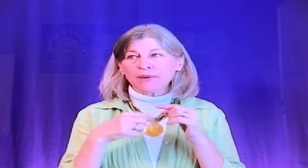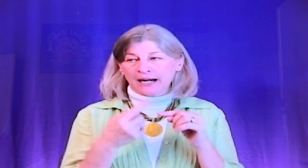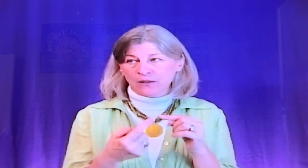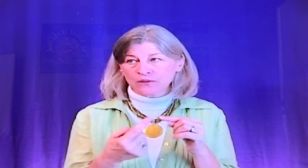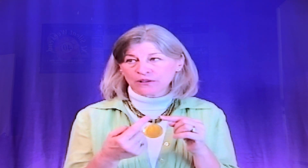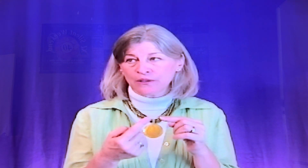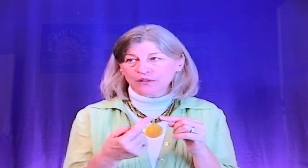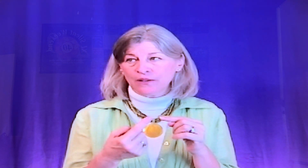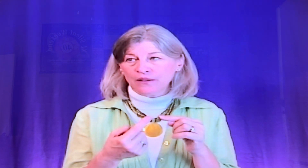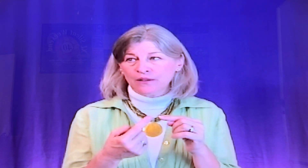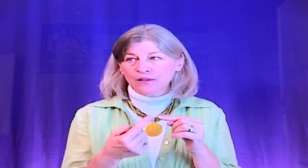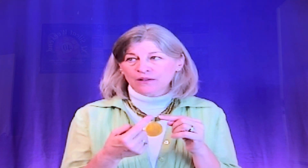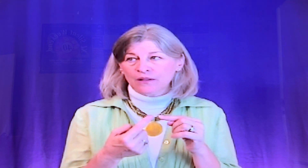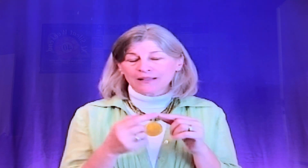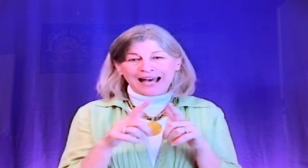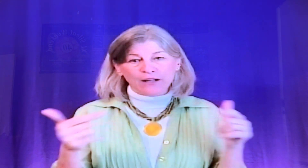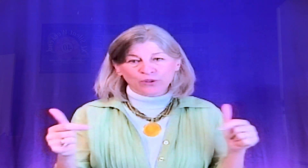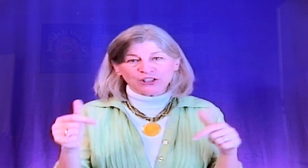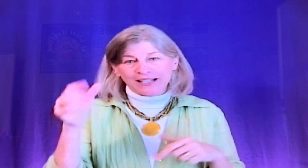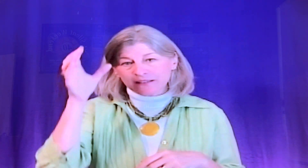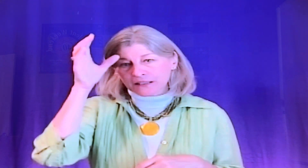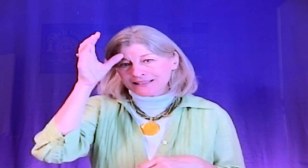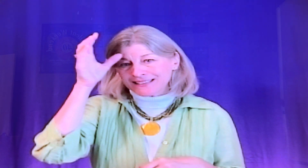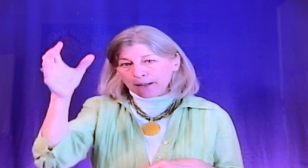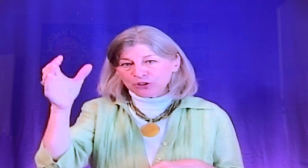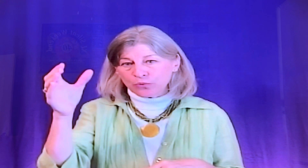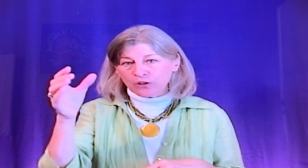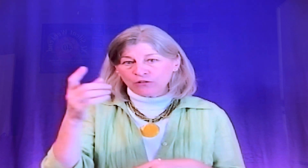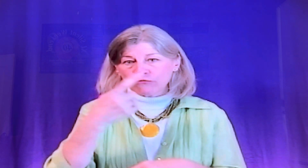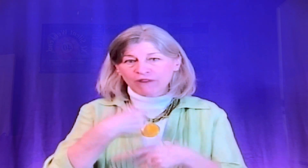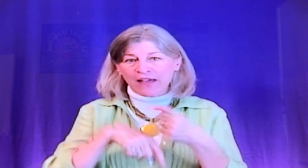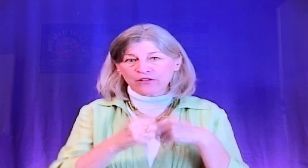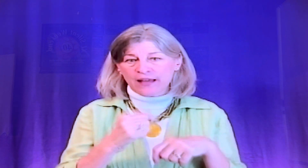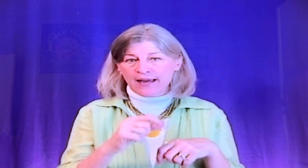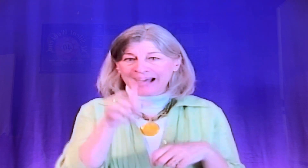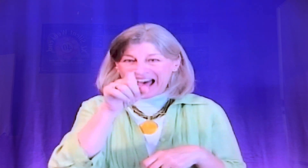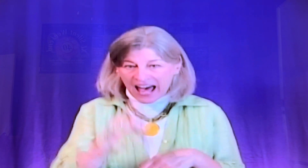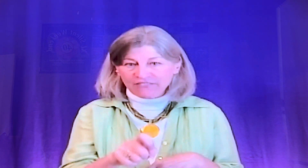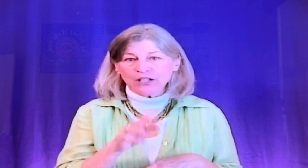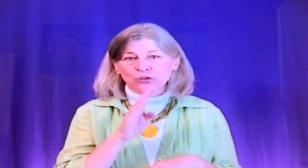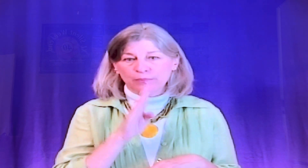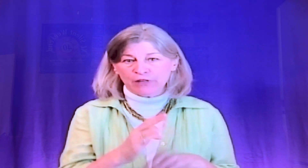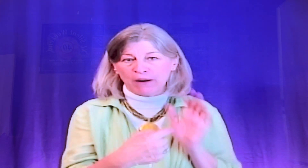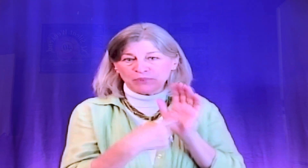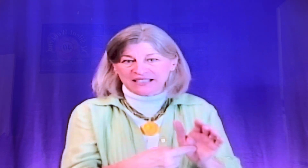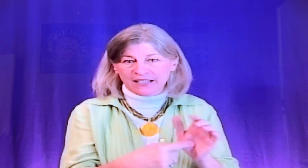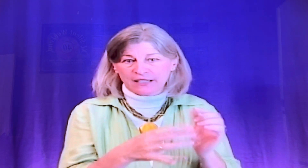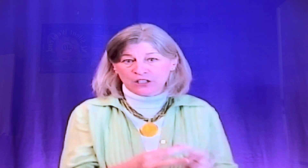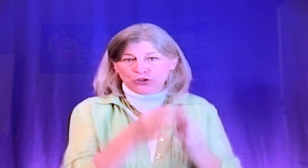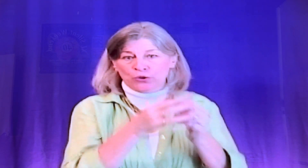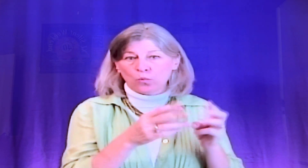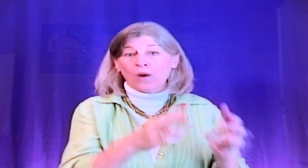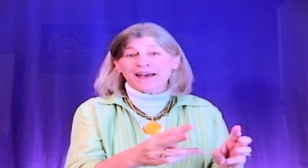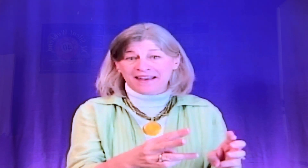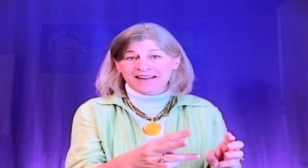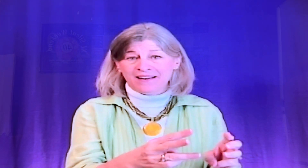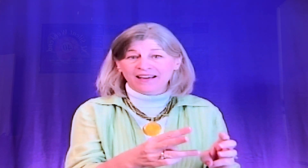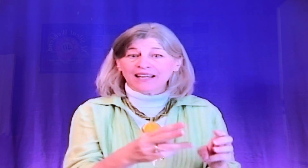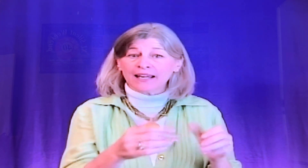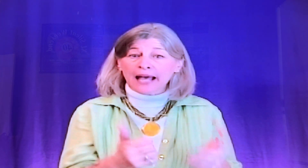about language as conceptual rather than having to be represented in a certain way, it helps